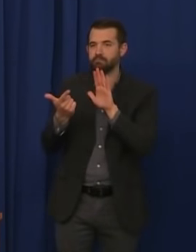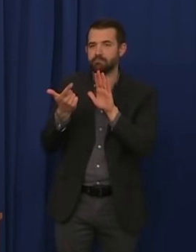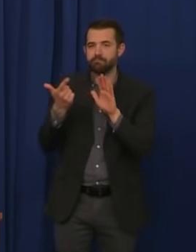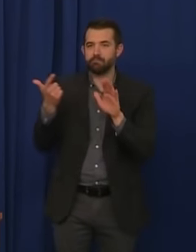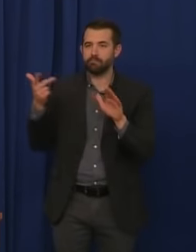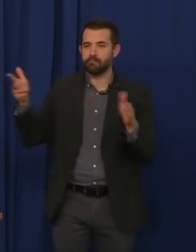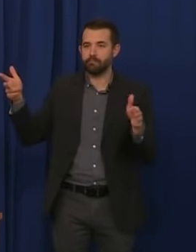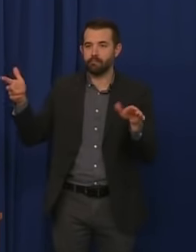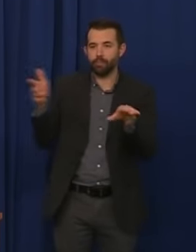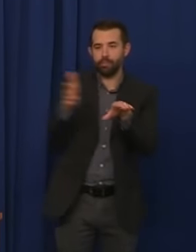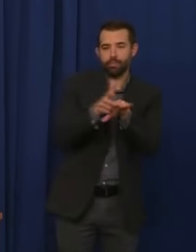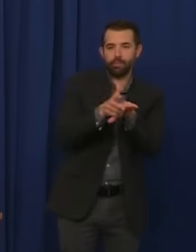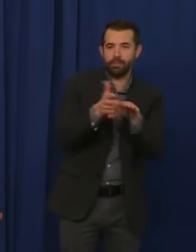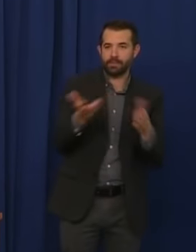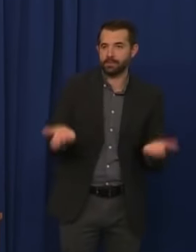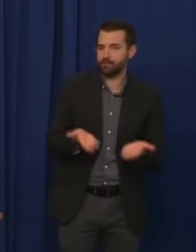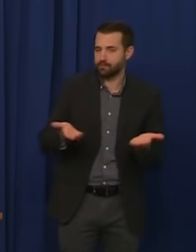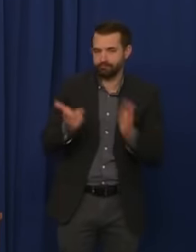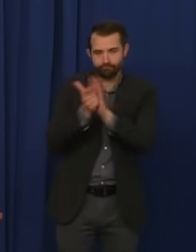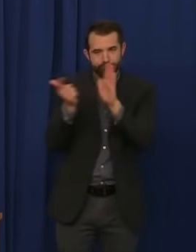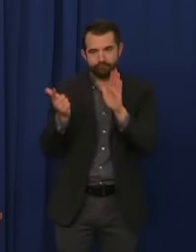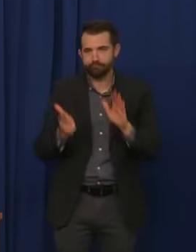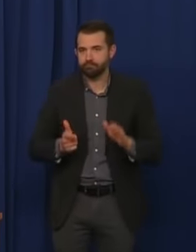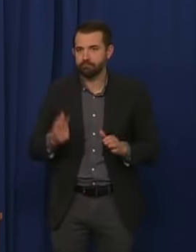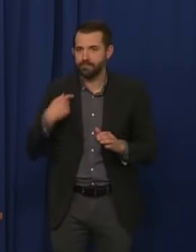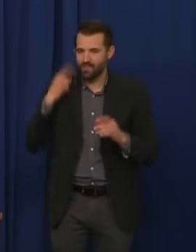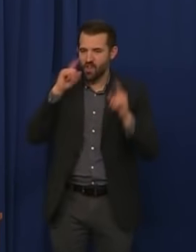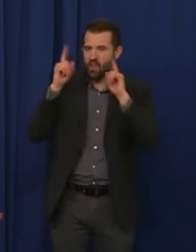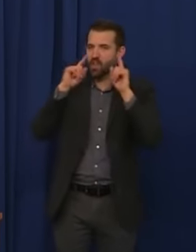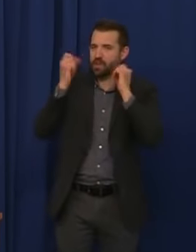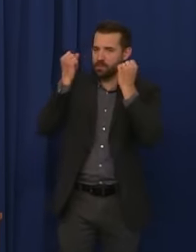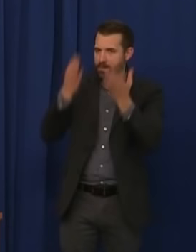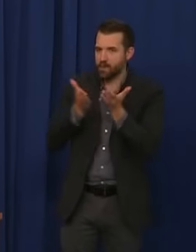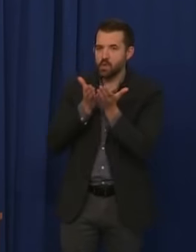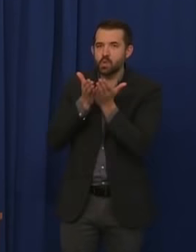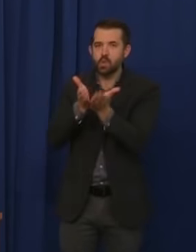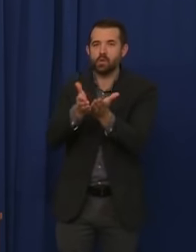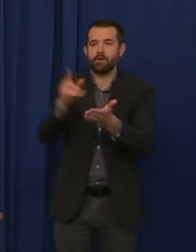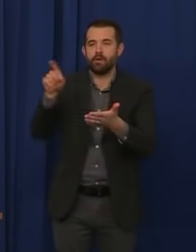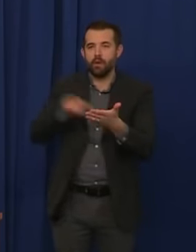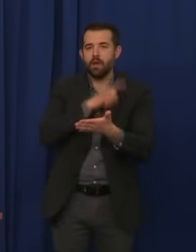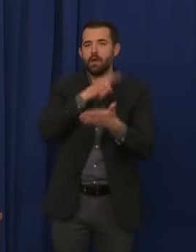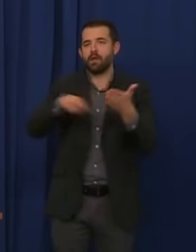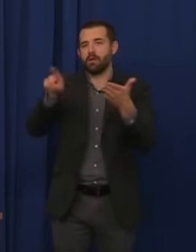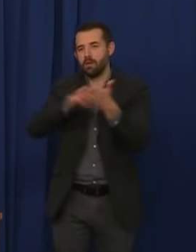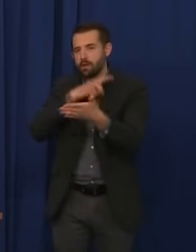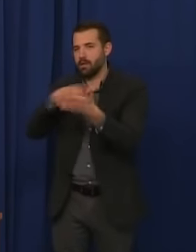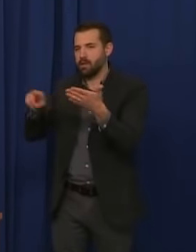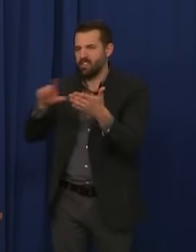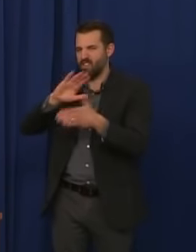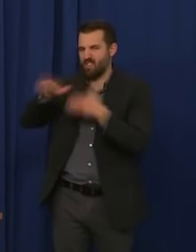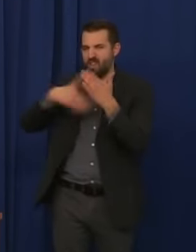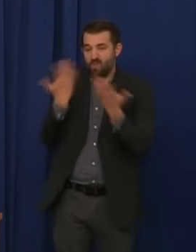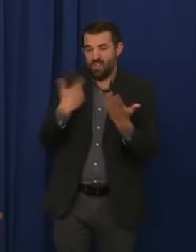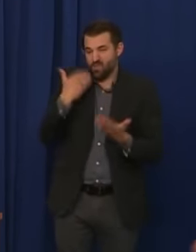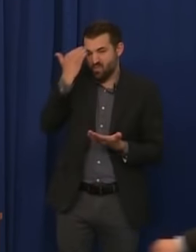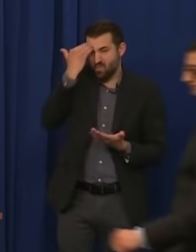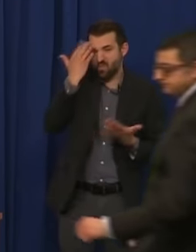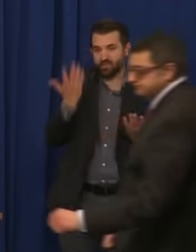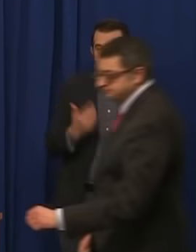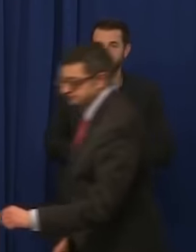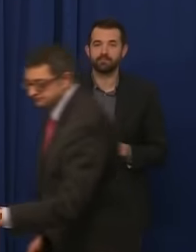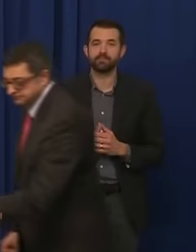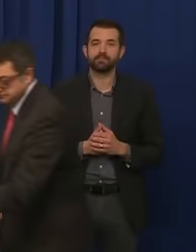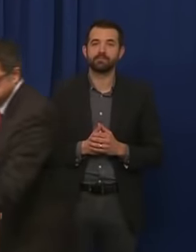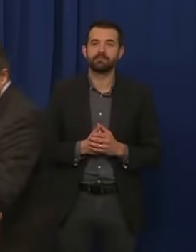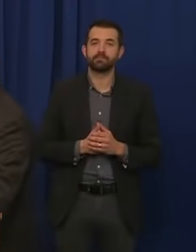I've heard of the cancellation of a lot of cruise ships for this coming season. That's about all I know about cruise ships. We'd be